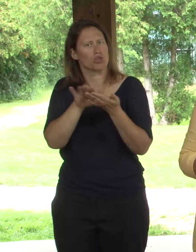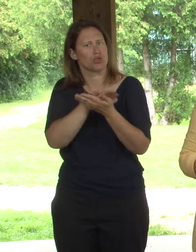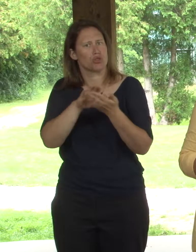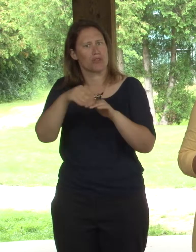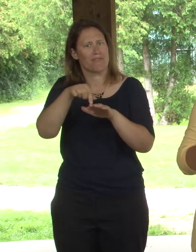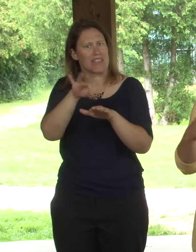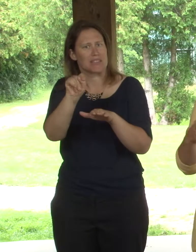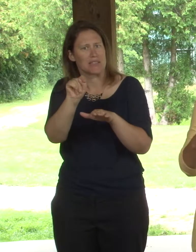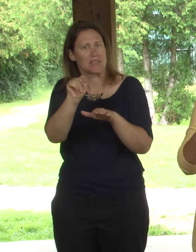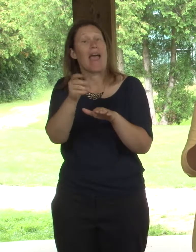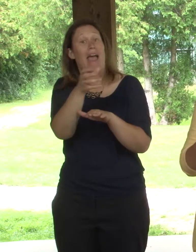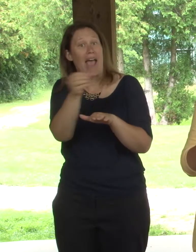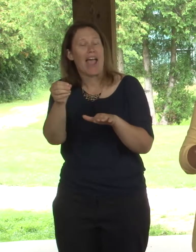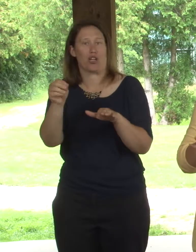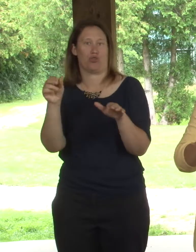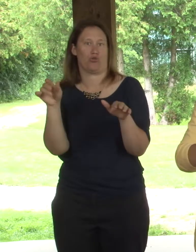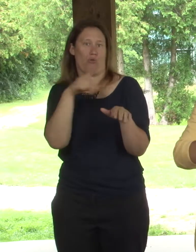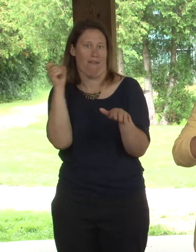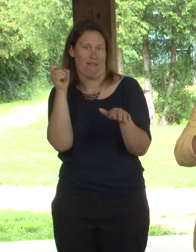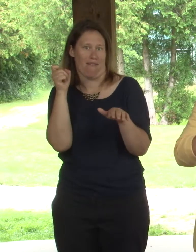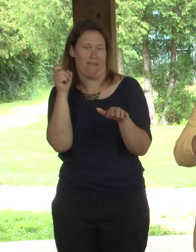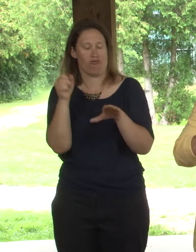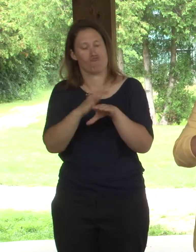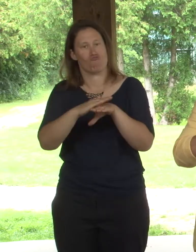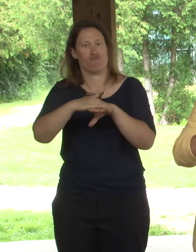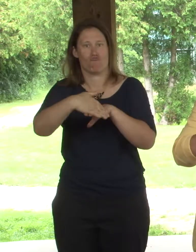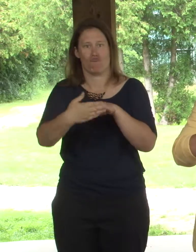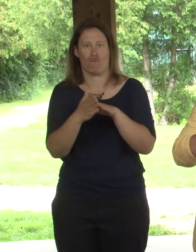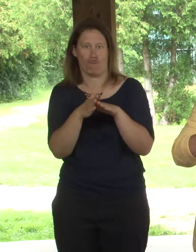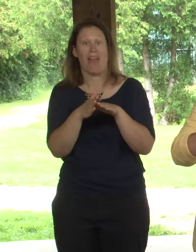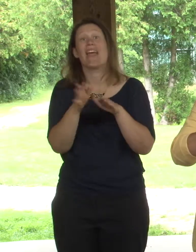the toes. And as we age, we'll see different